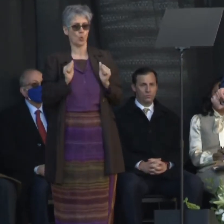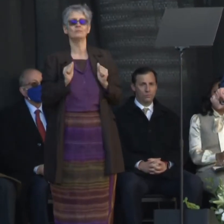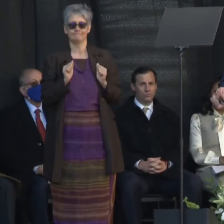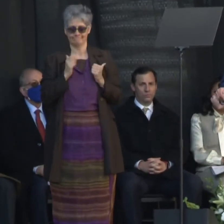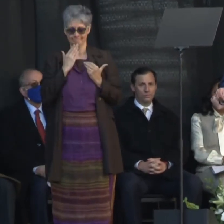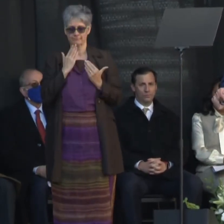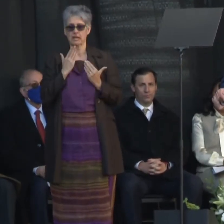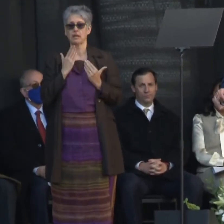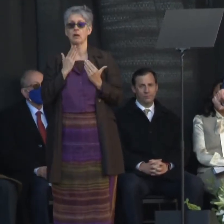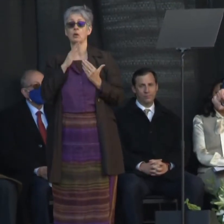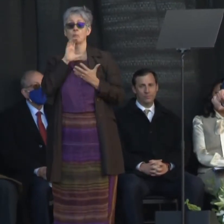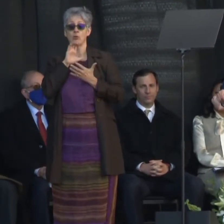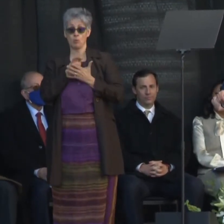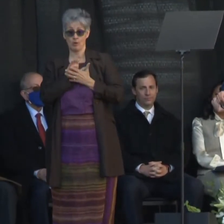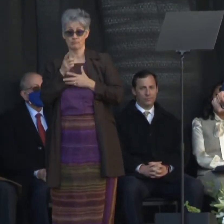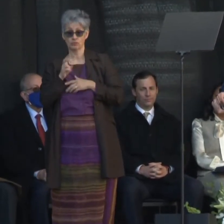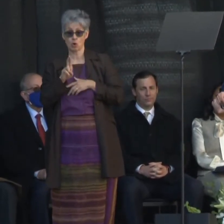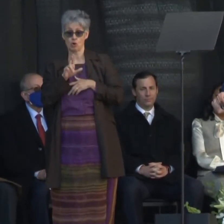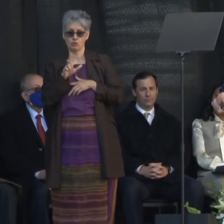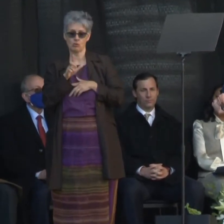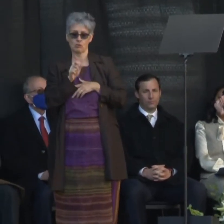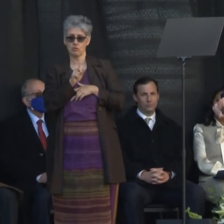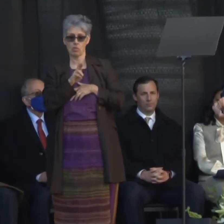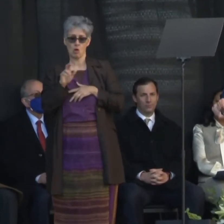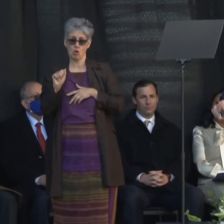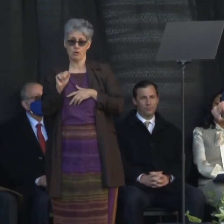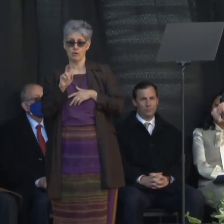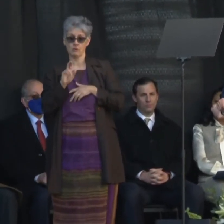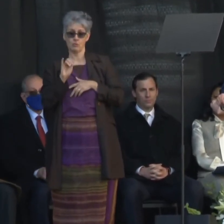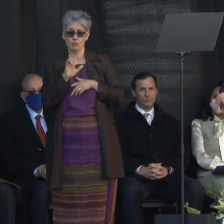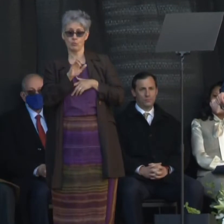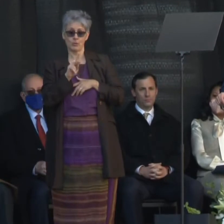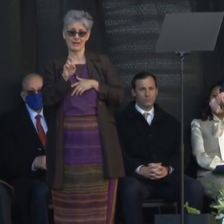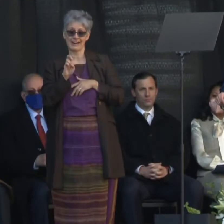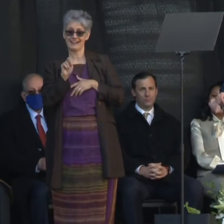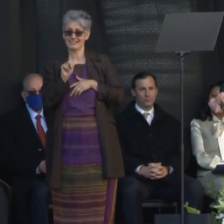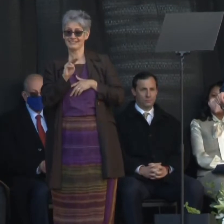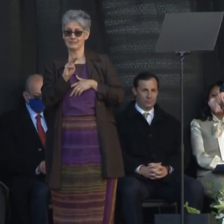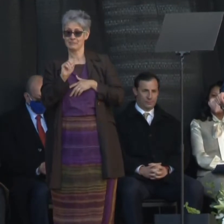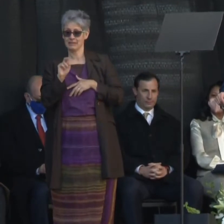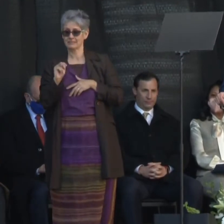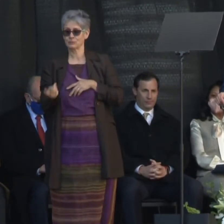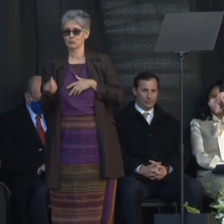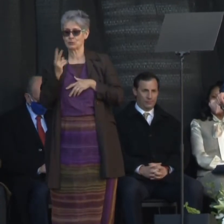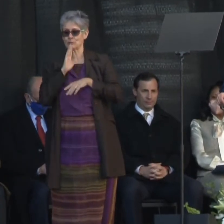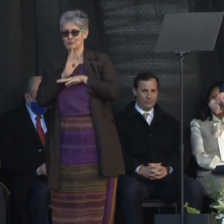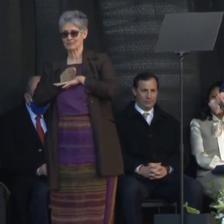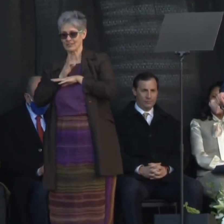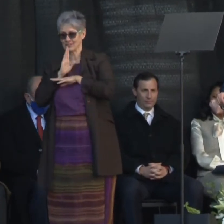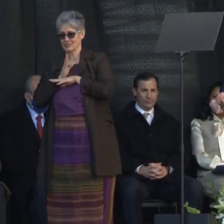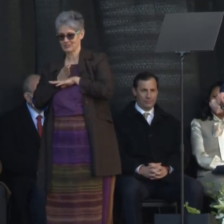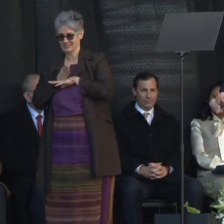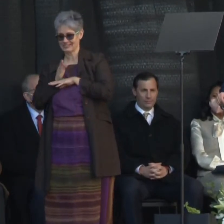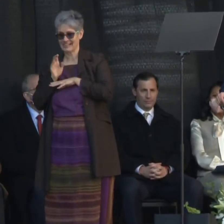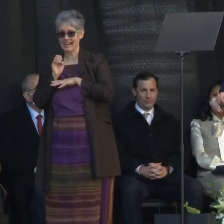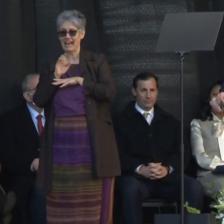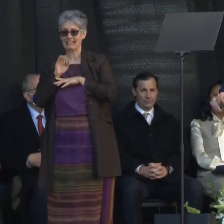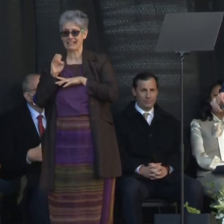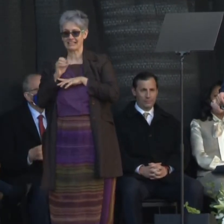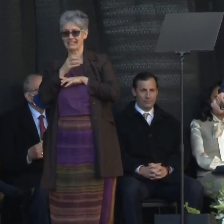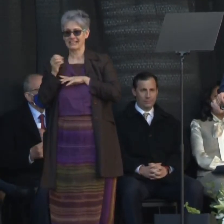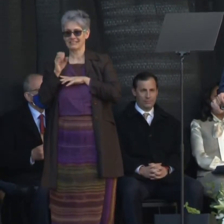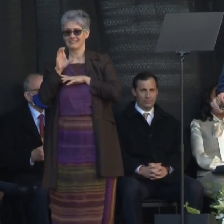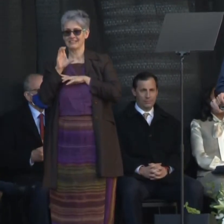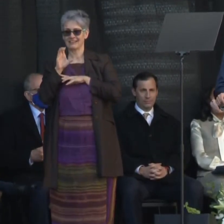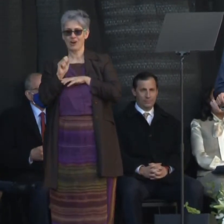wife, Dr. Laura Rickenmann, my two daughters, Ellie and Carlisle, for all your support that you've given me. And thank you to all of you who